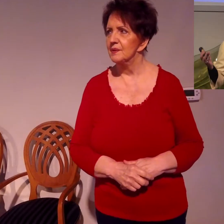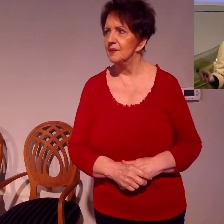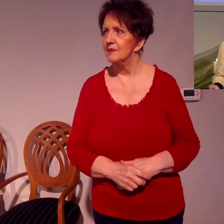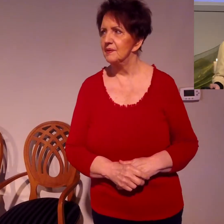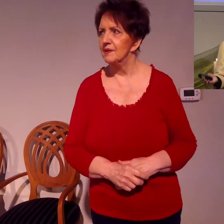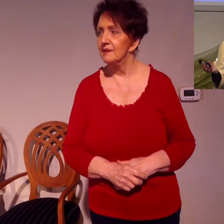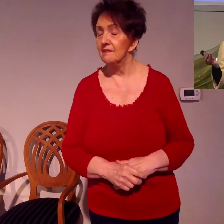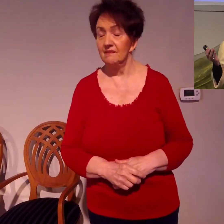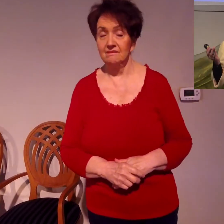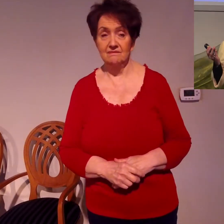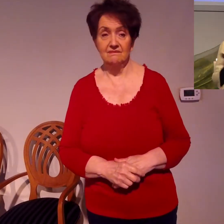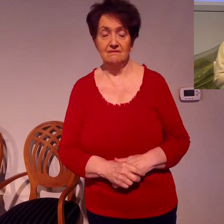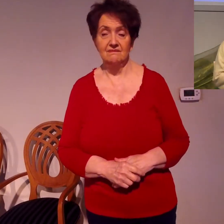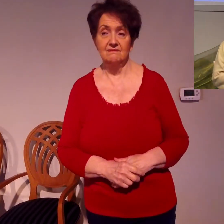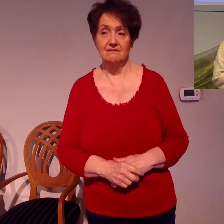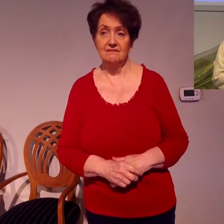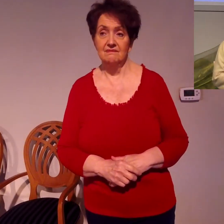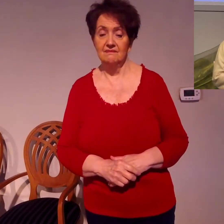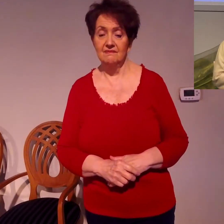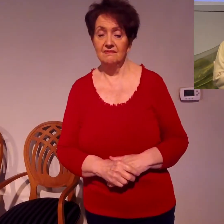Can a fish ever lack for water?